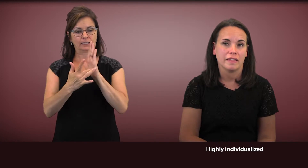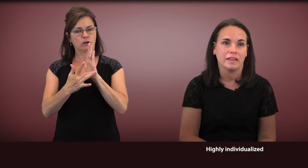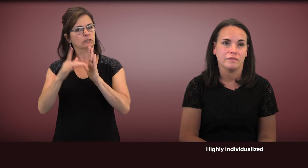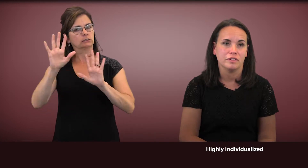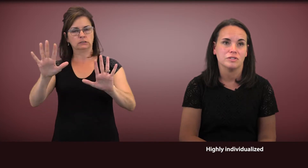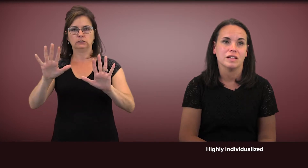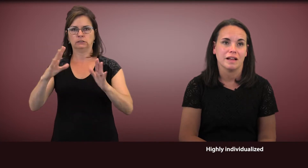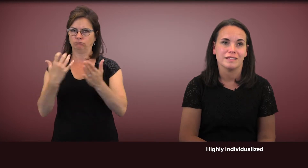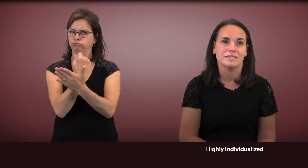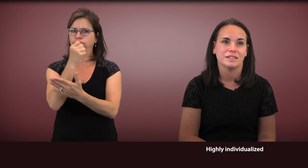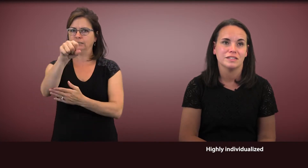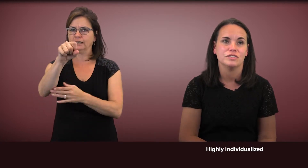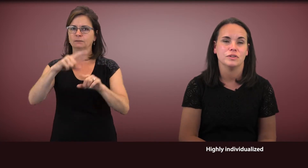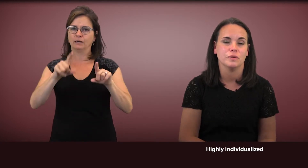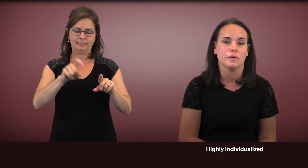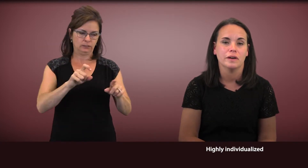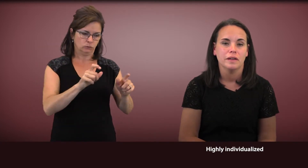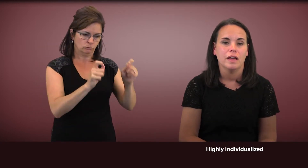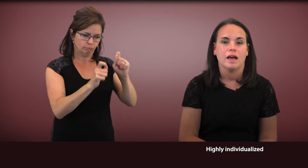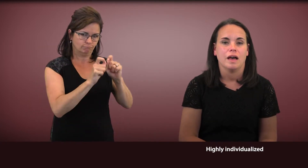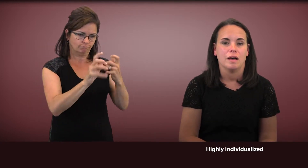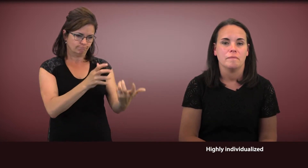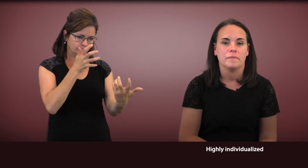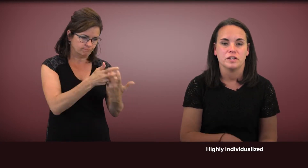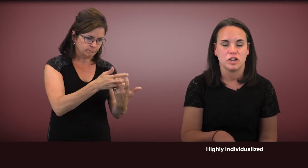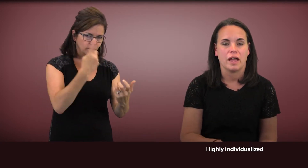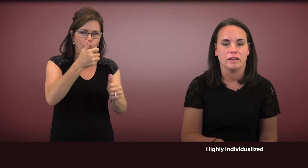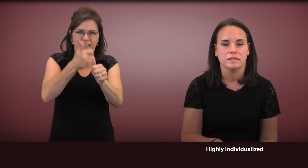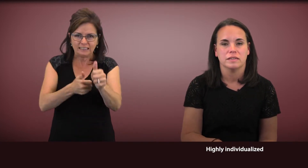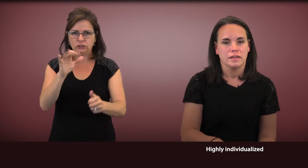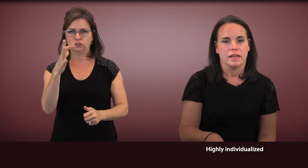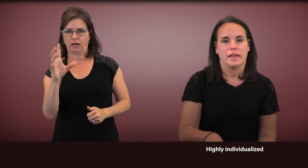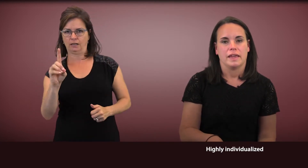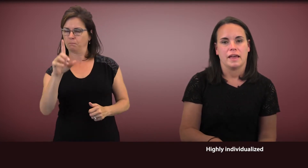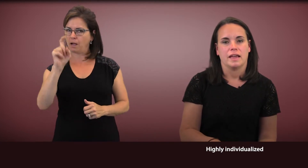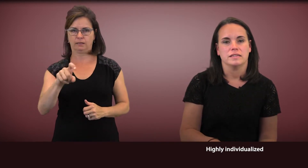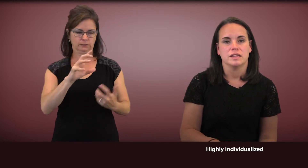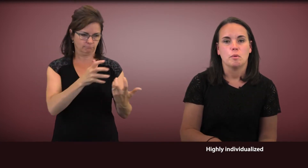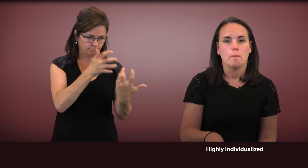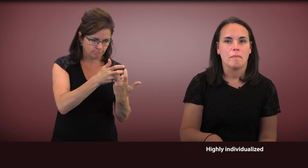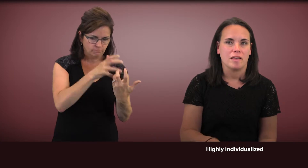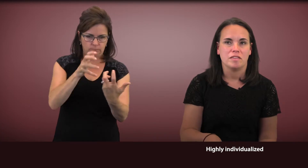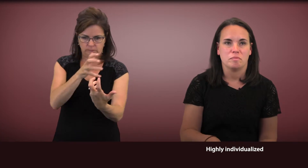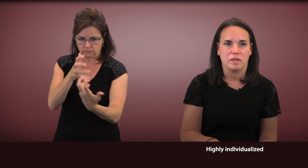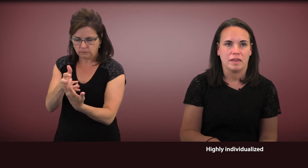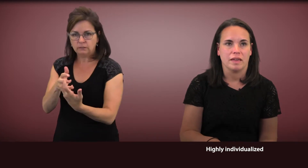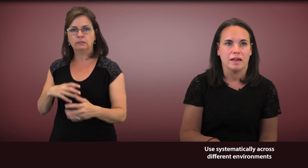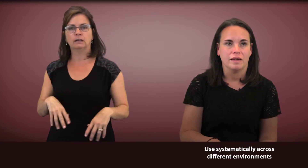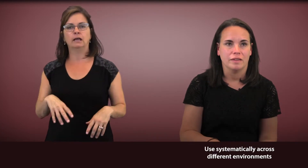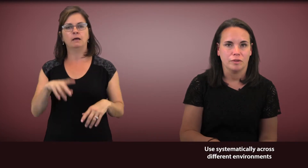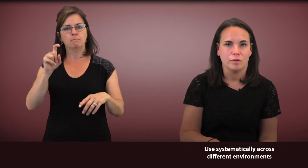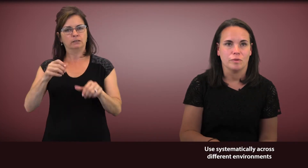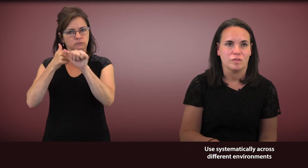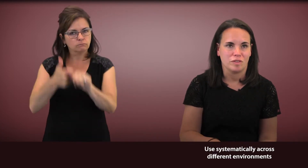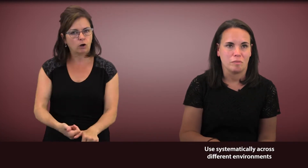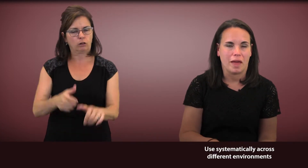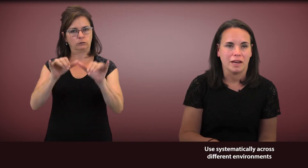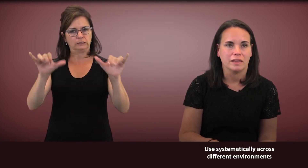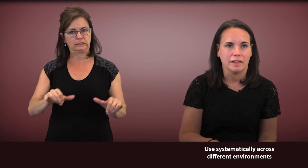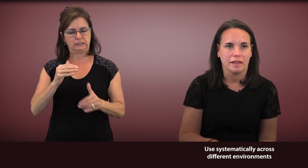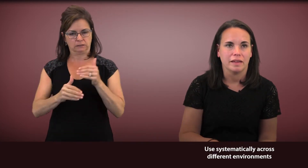be highly individualized to the child, and must be